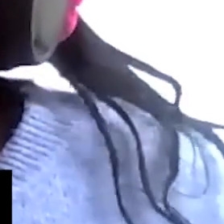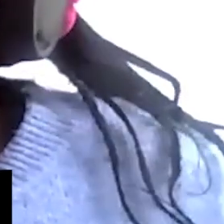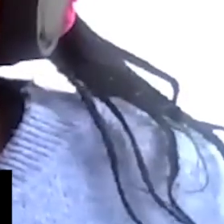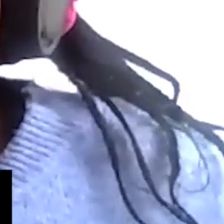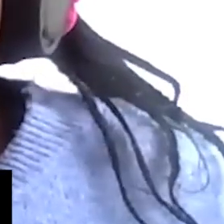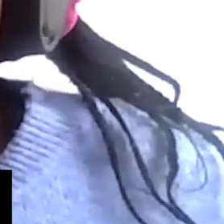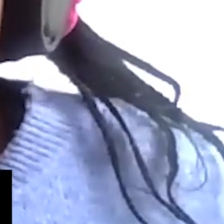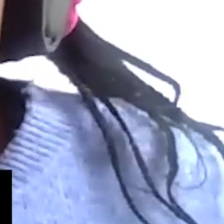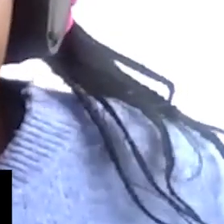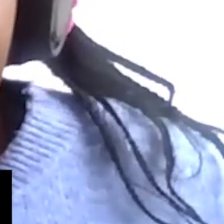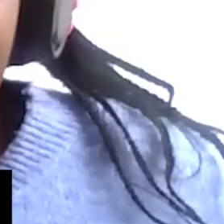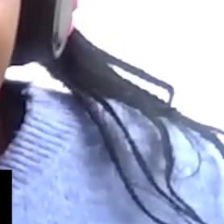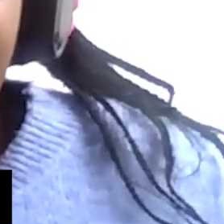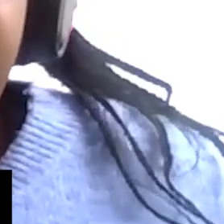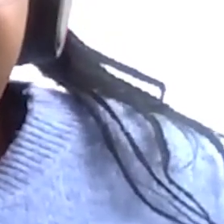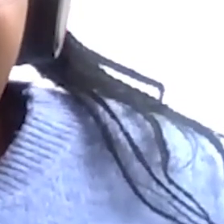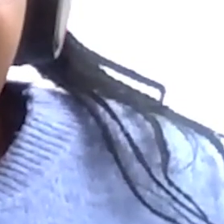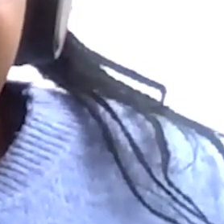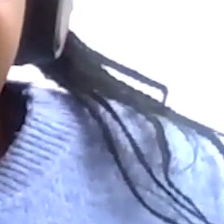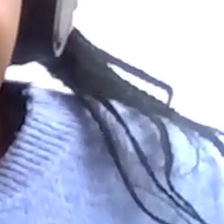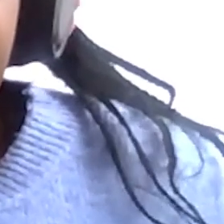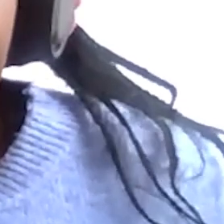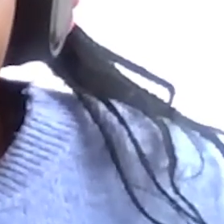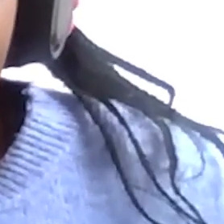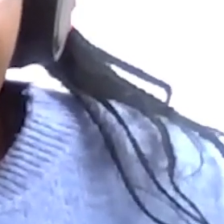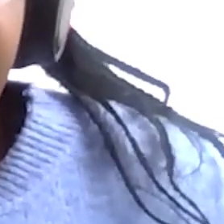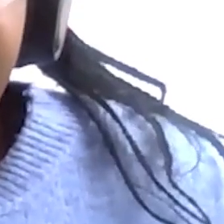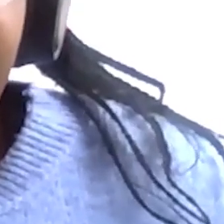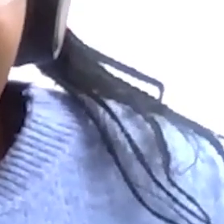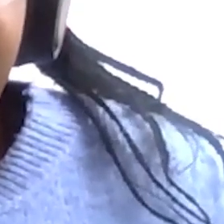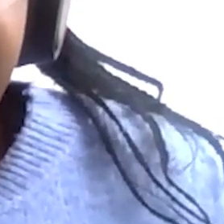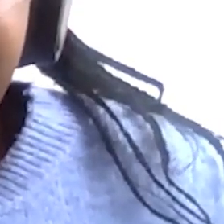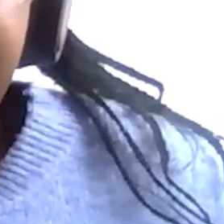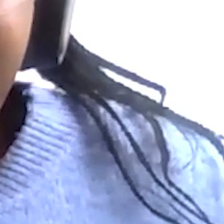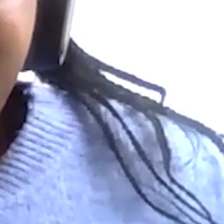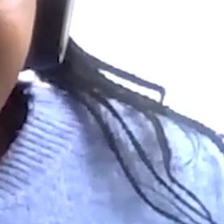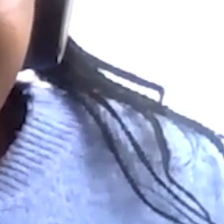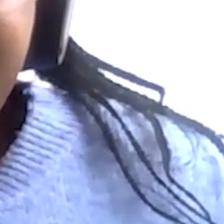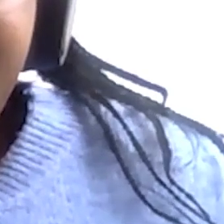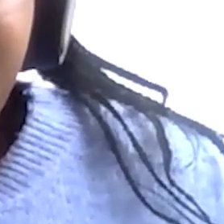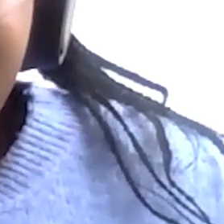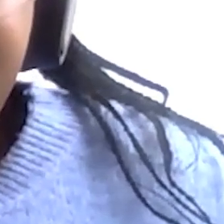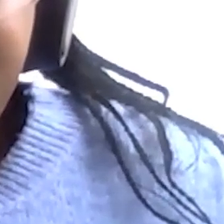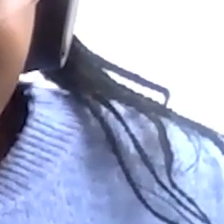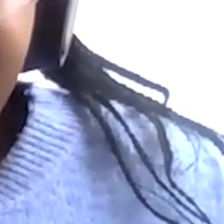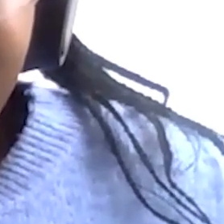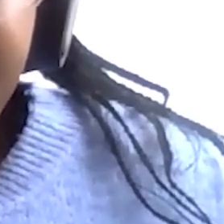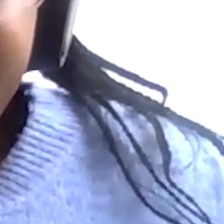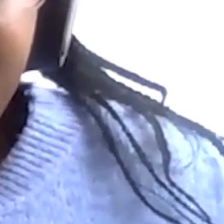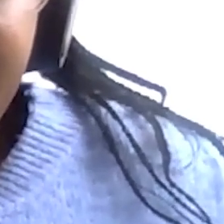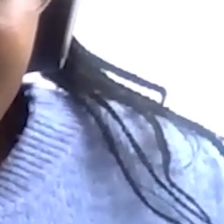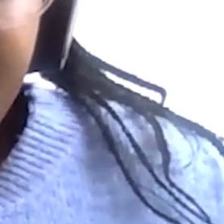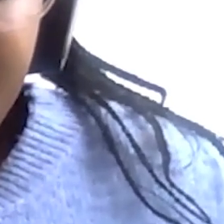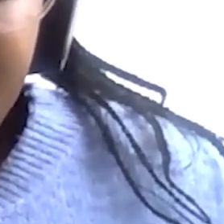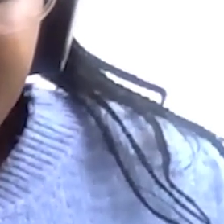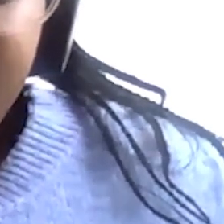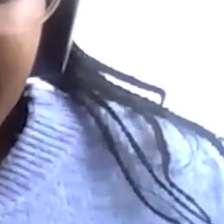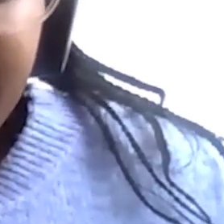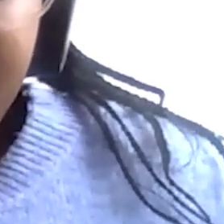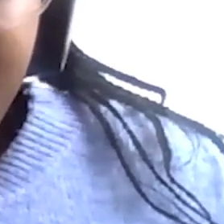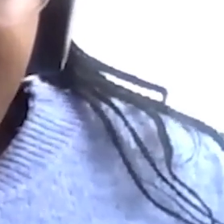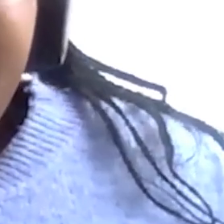learning support assistants, but they restricted me from making connections and